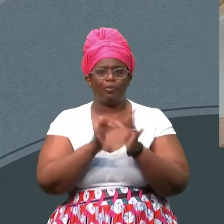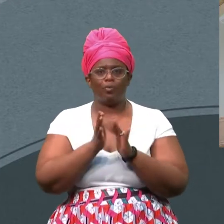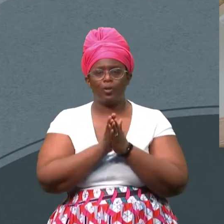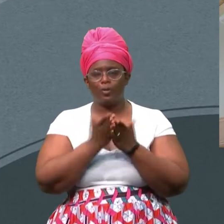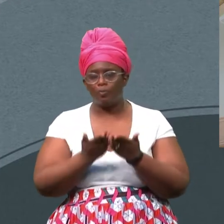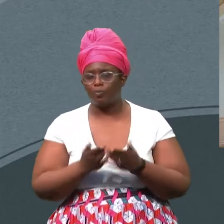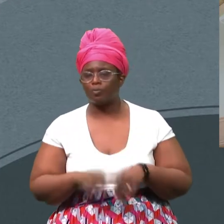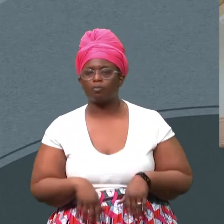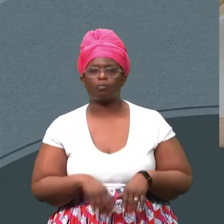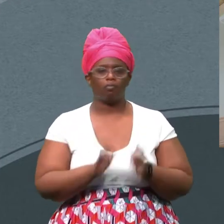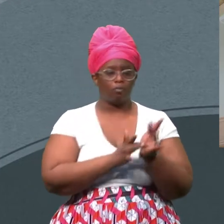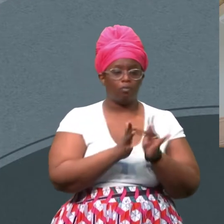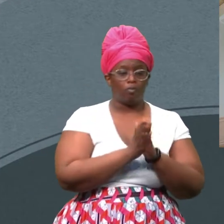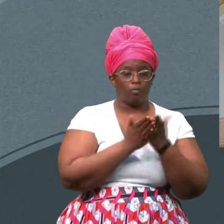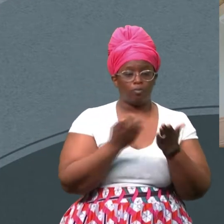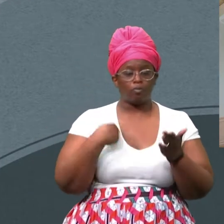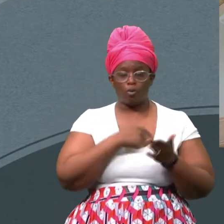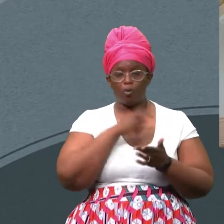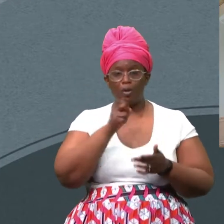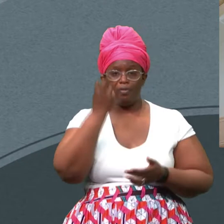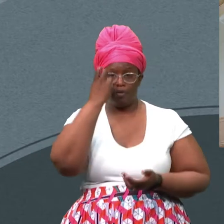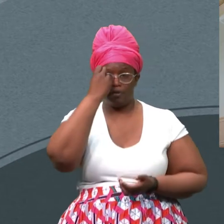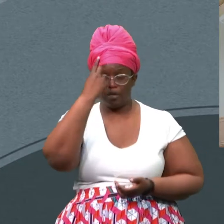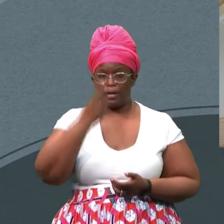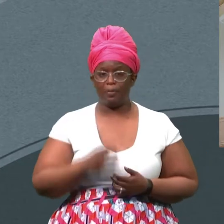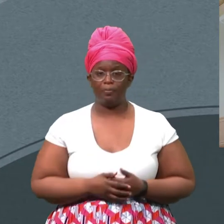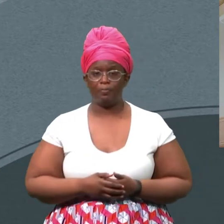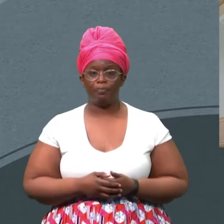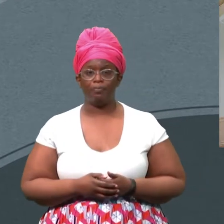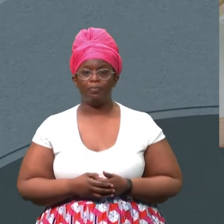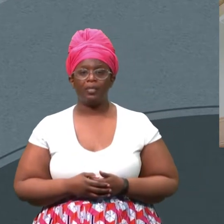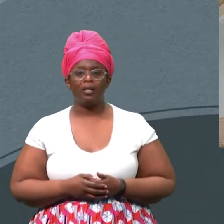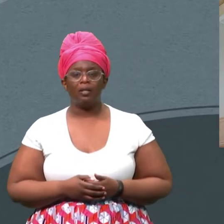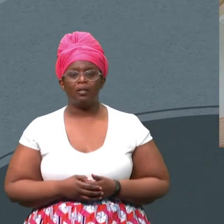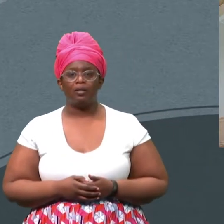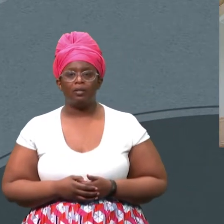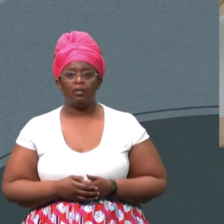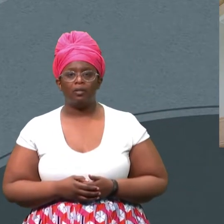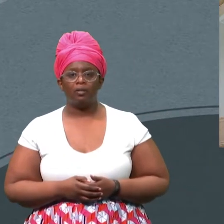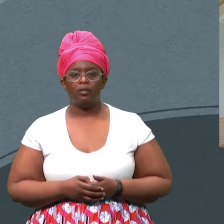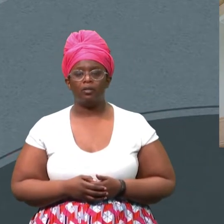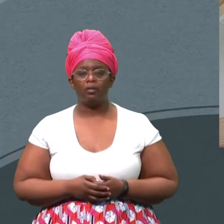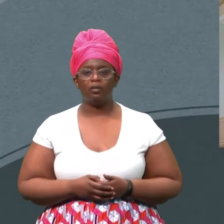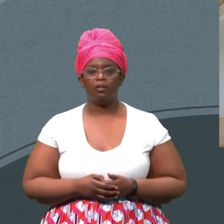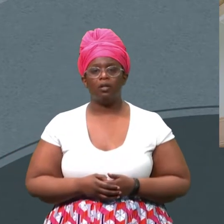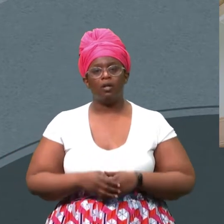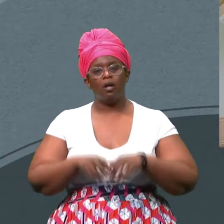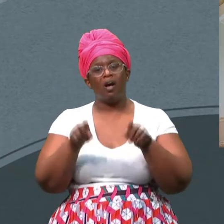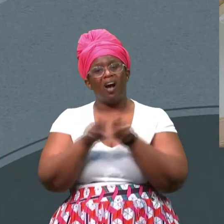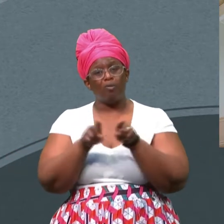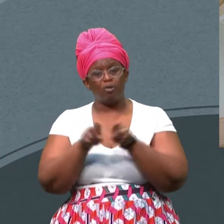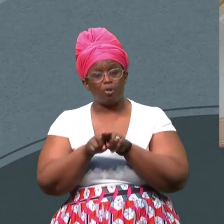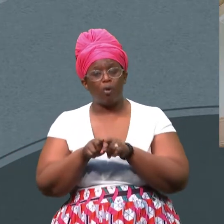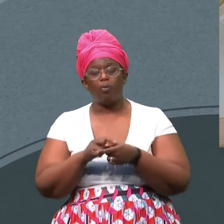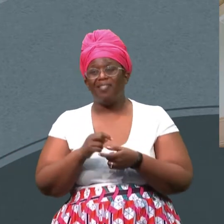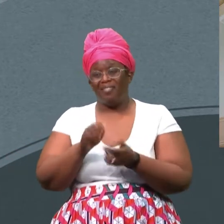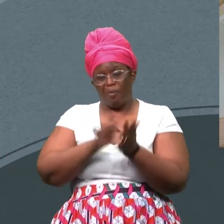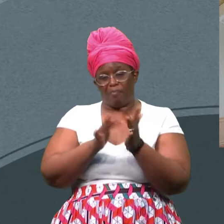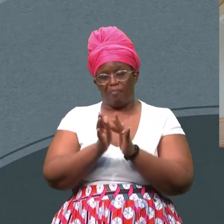does it have to be an understood word, I'm almost done. I'm almost done my introduction. It has to be a used